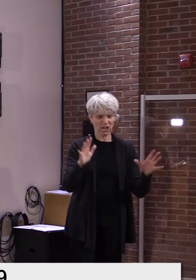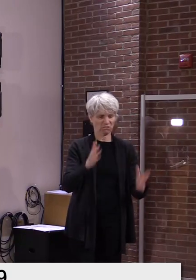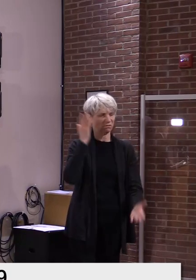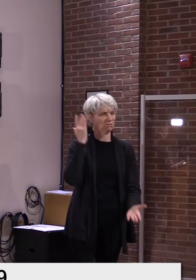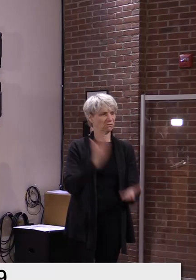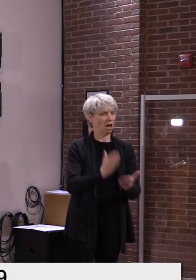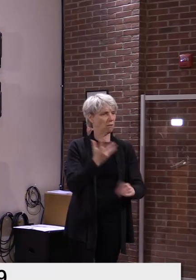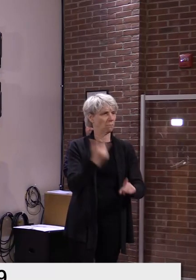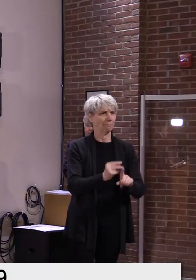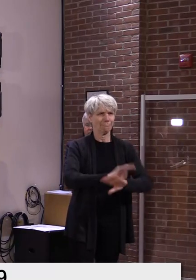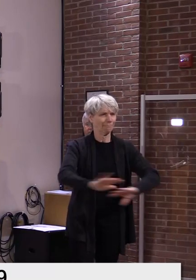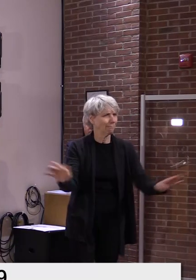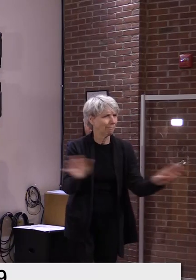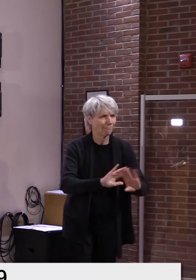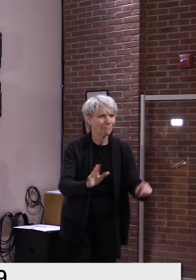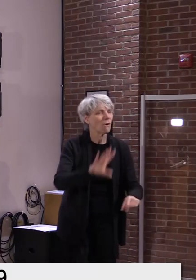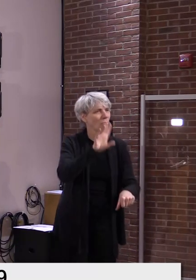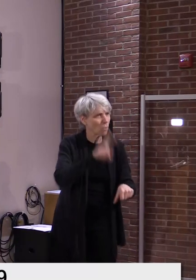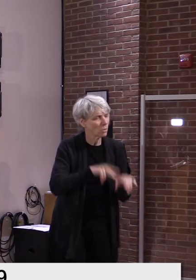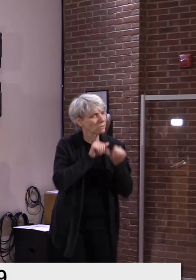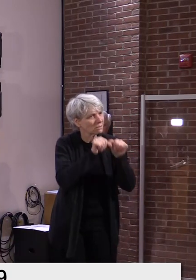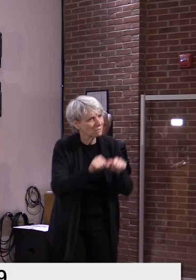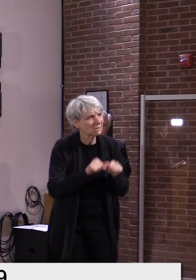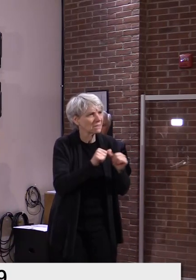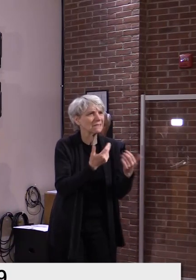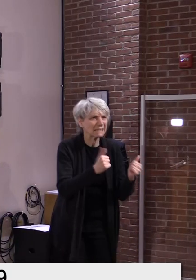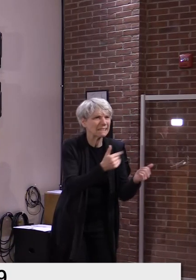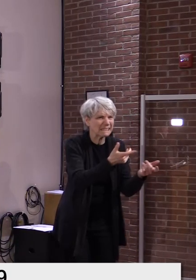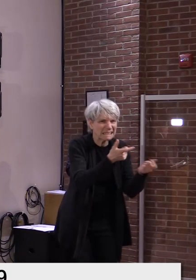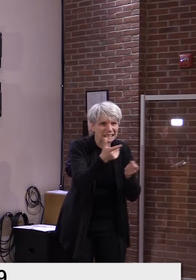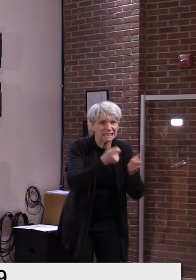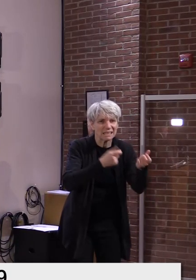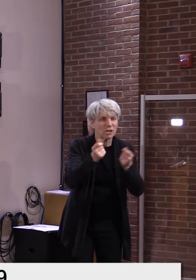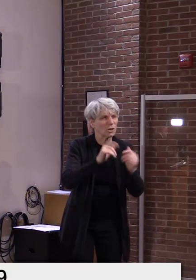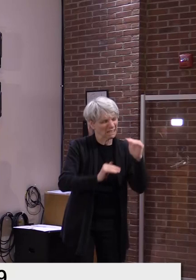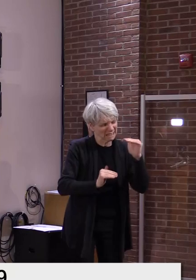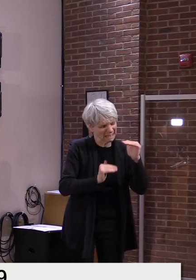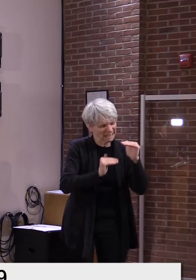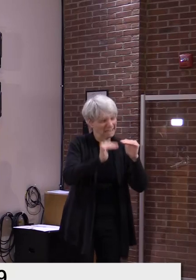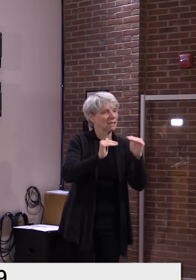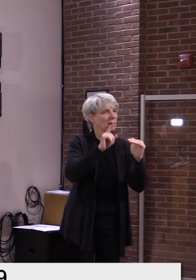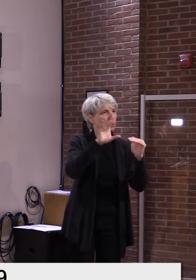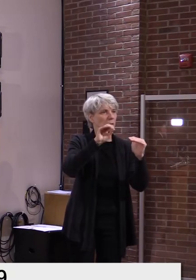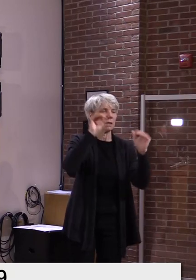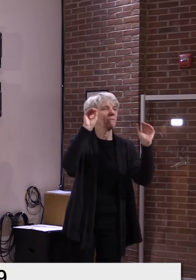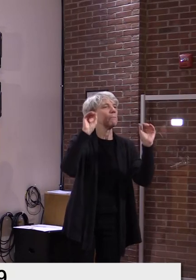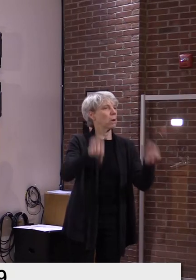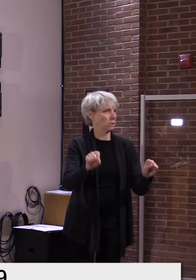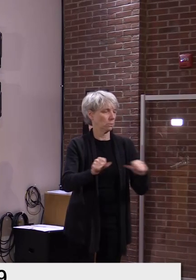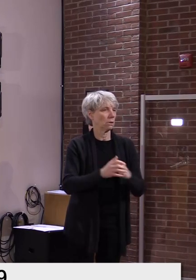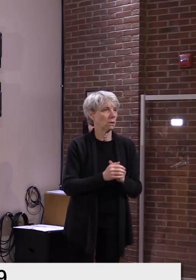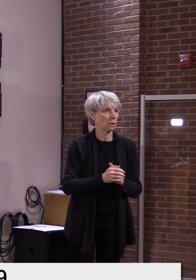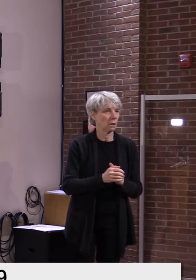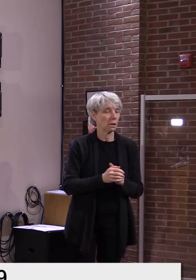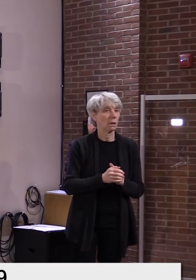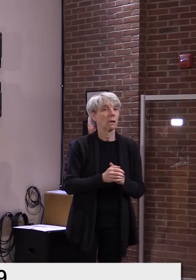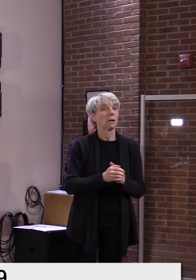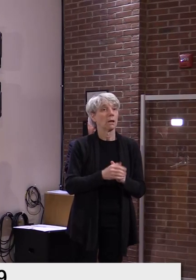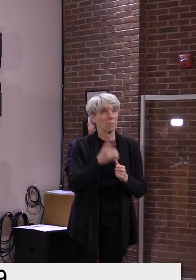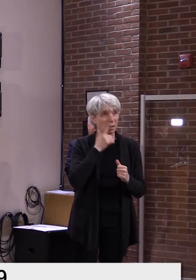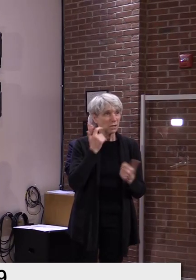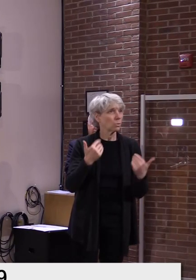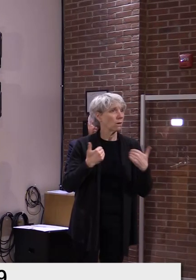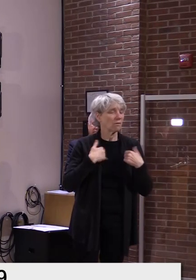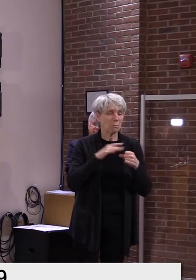push hard to get as many Vermonters vaccinated as possible. Because with all the infrastructure we have in place,